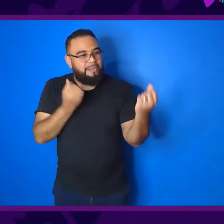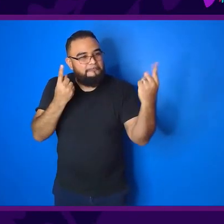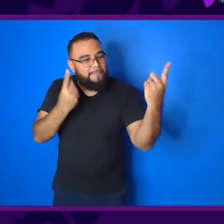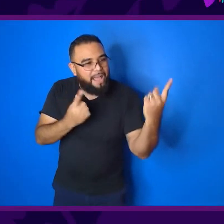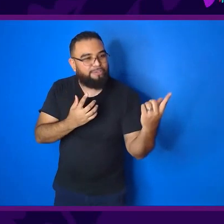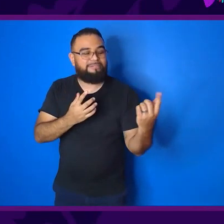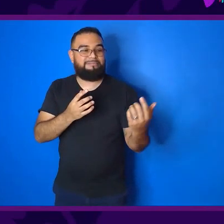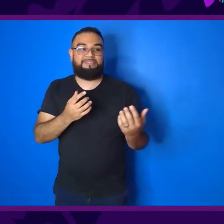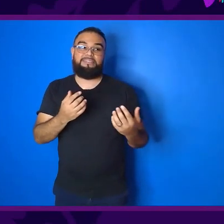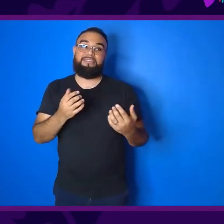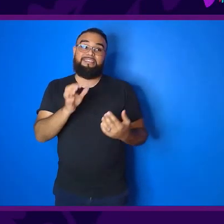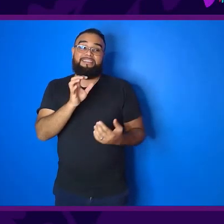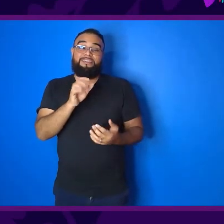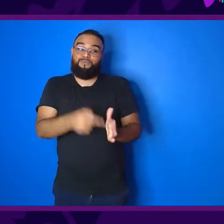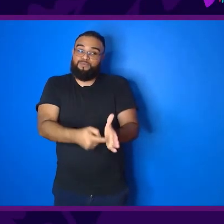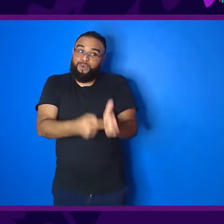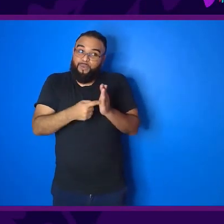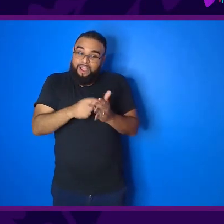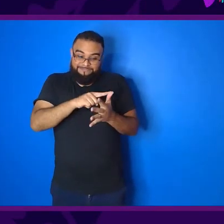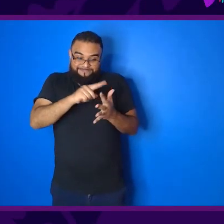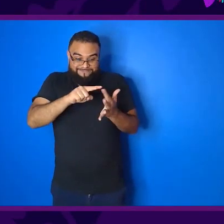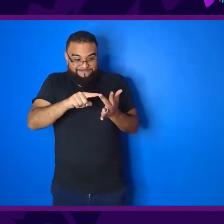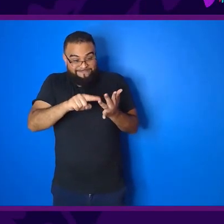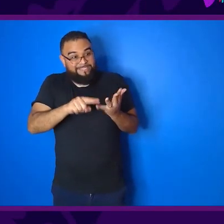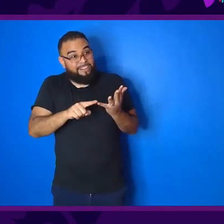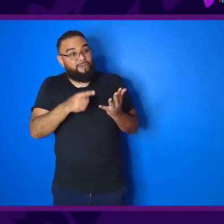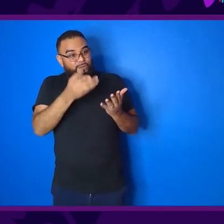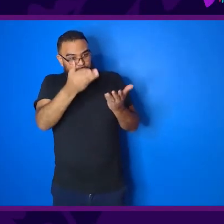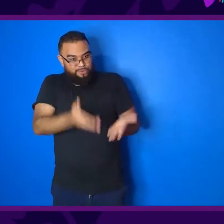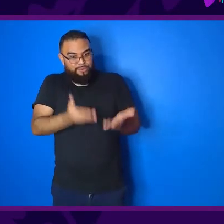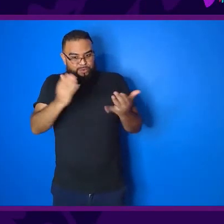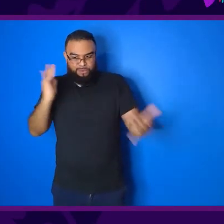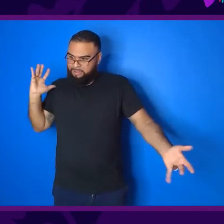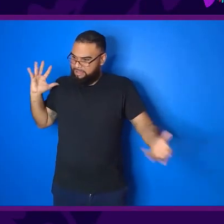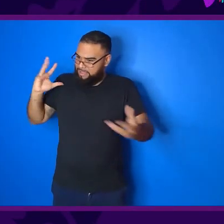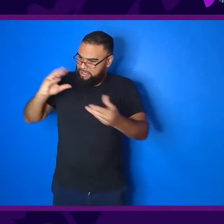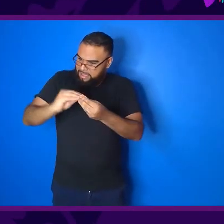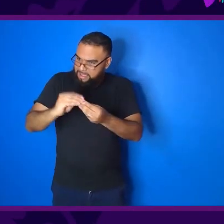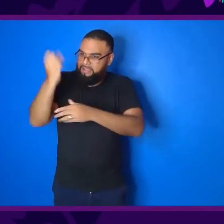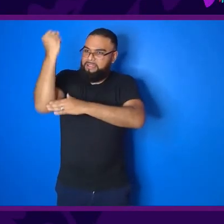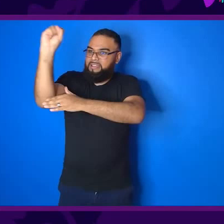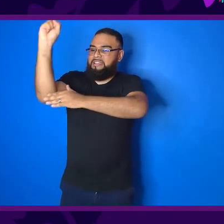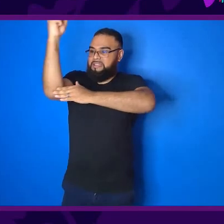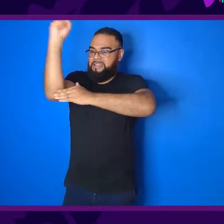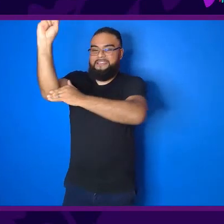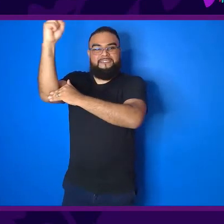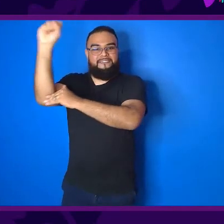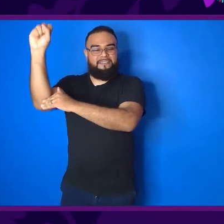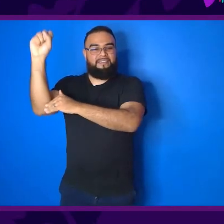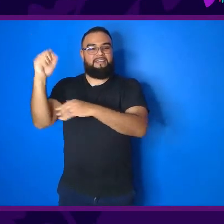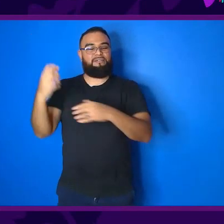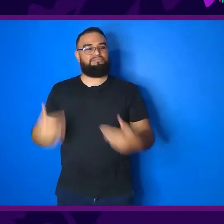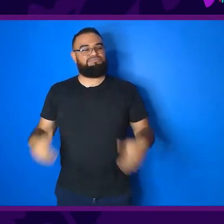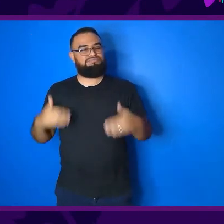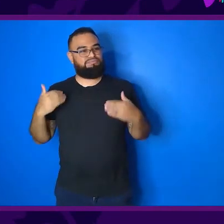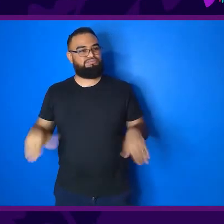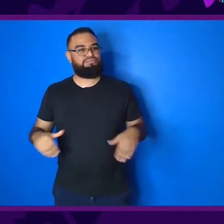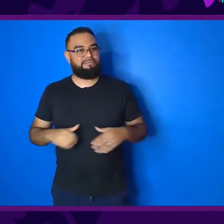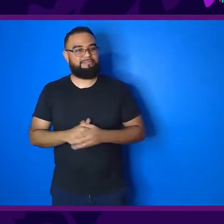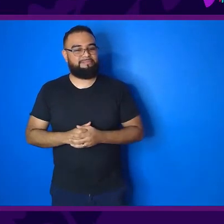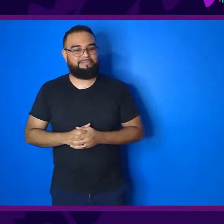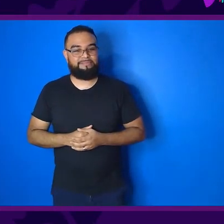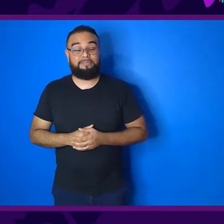to sustain a full lifetime of activism in the way that you have. You know, my feminist